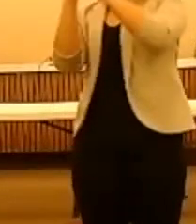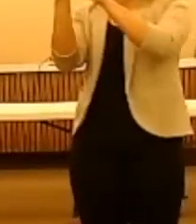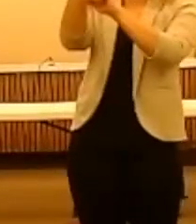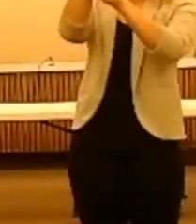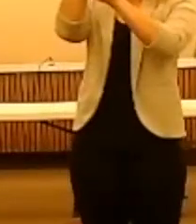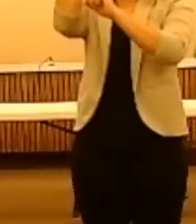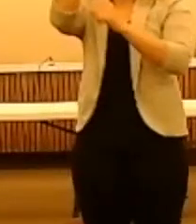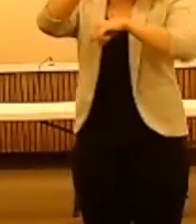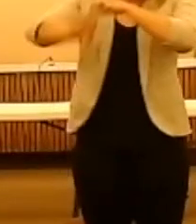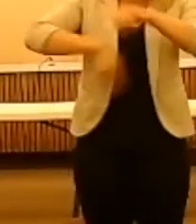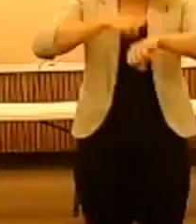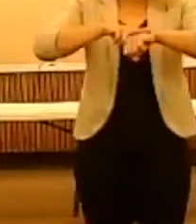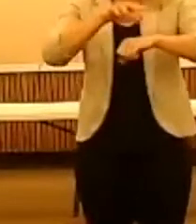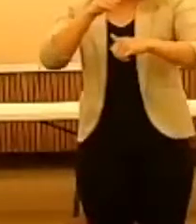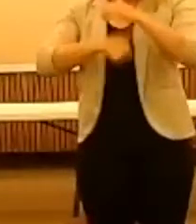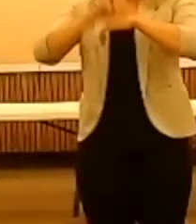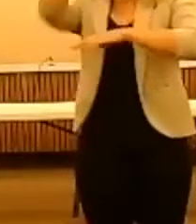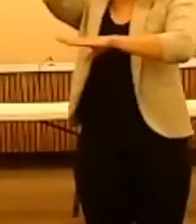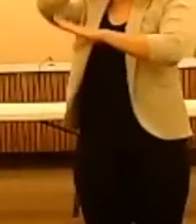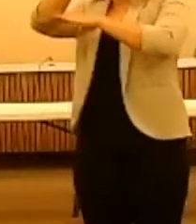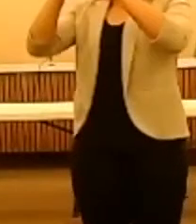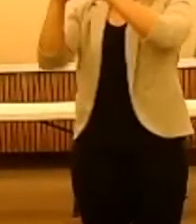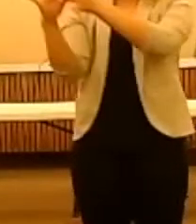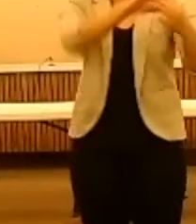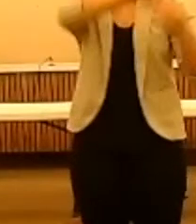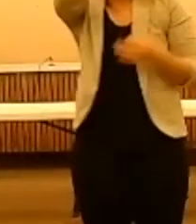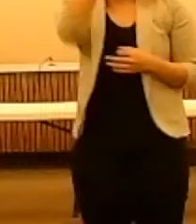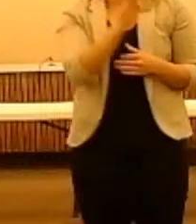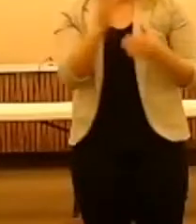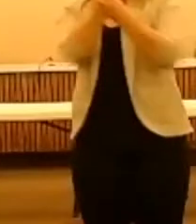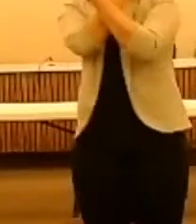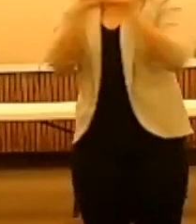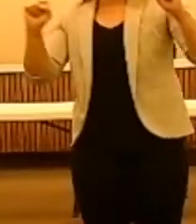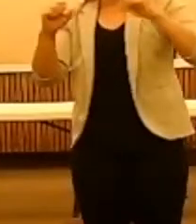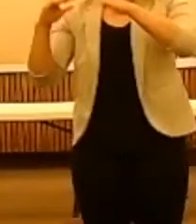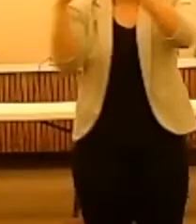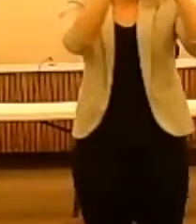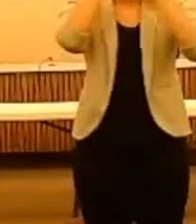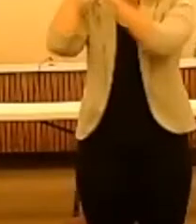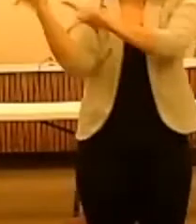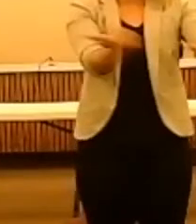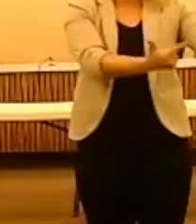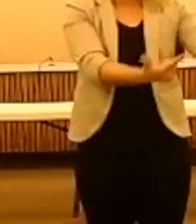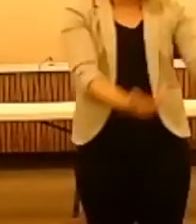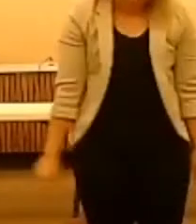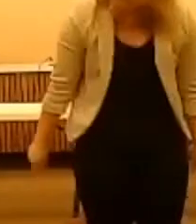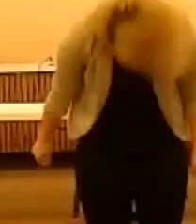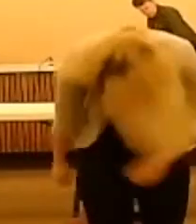nation, under God, indivisible, with liberty and justice for all.